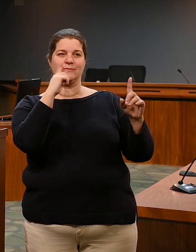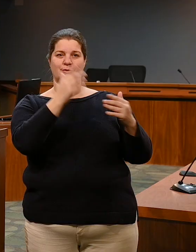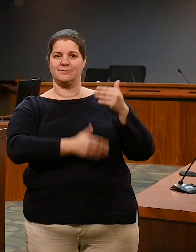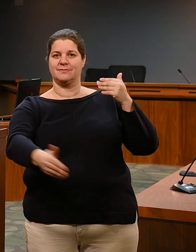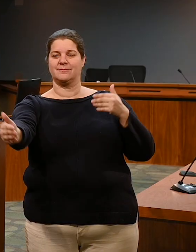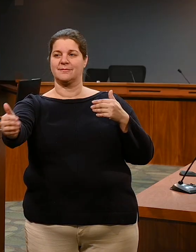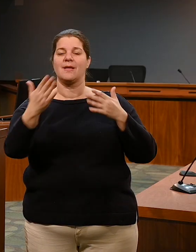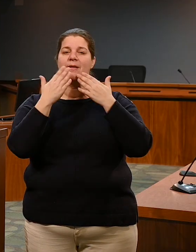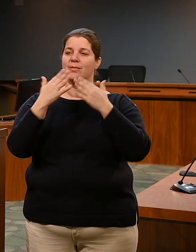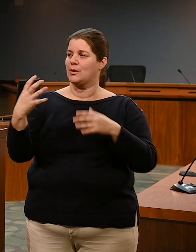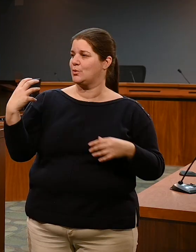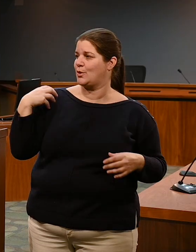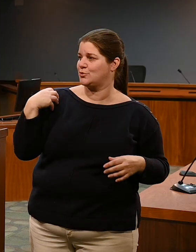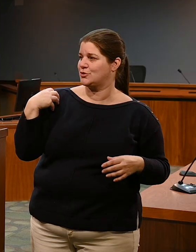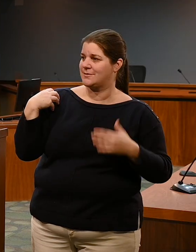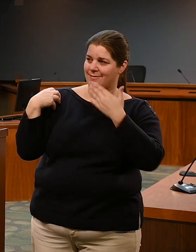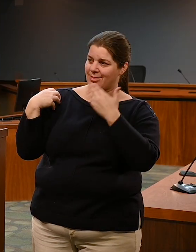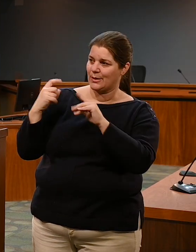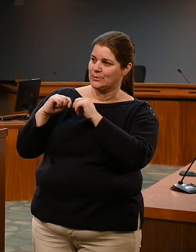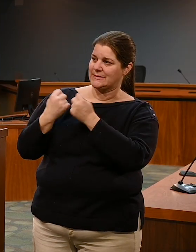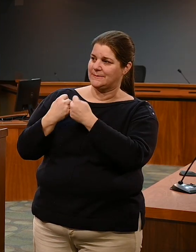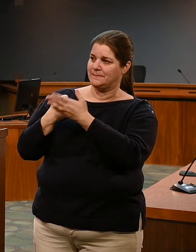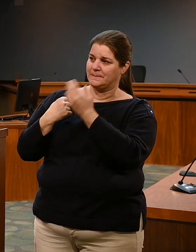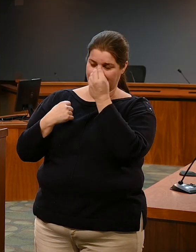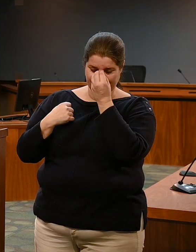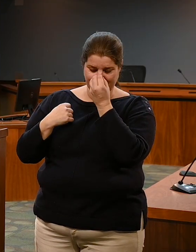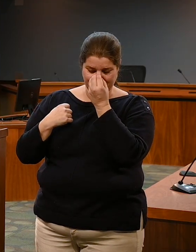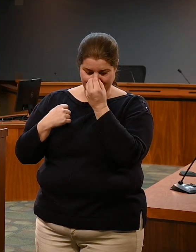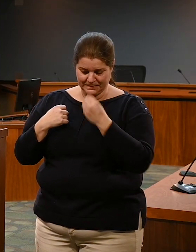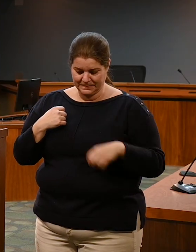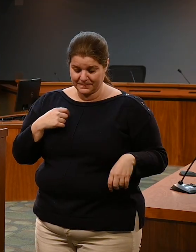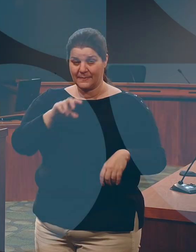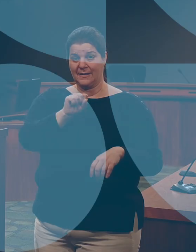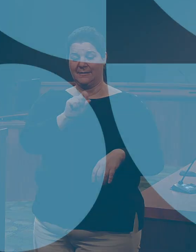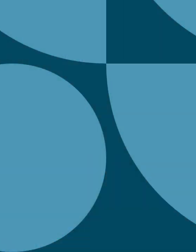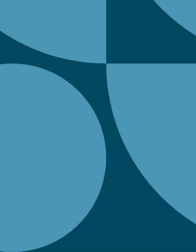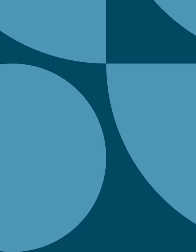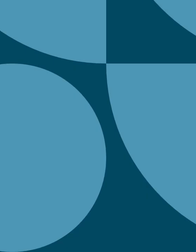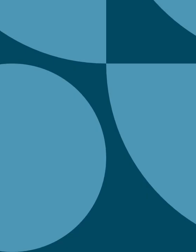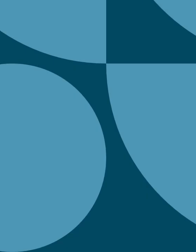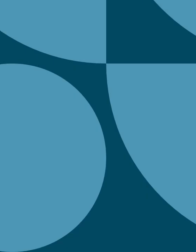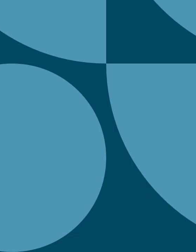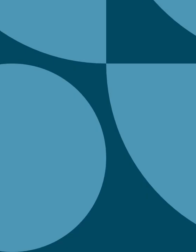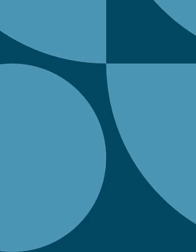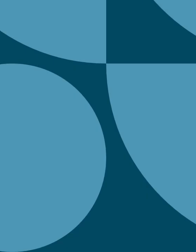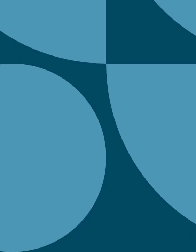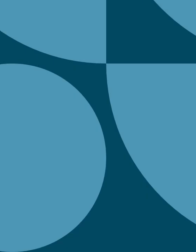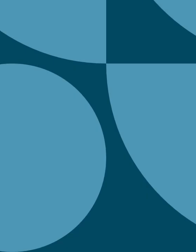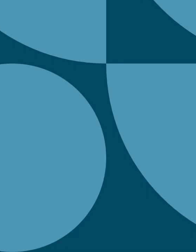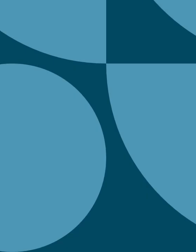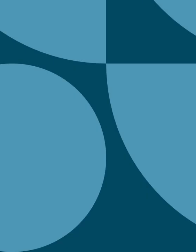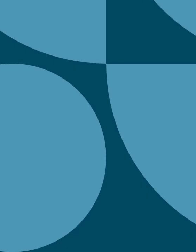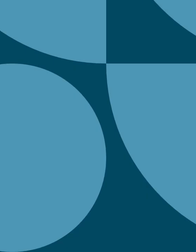team. In partnership with STAND, we supported the daily United We Stand summer program